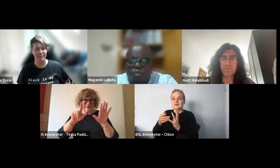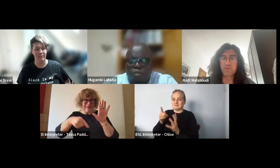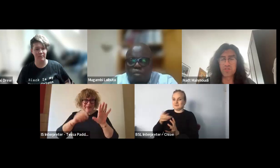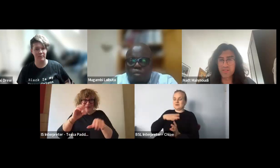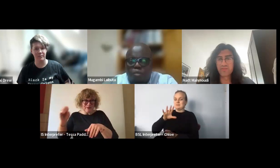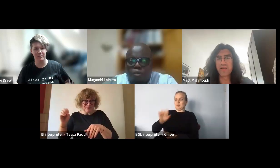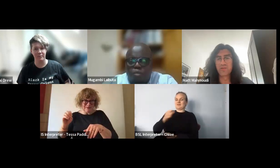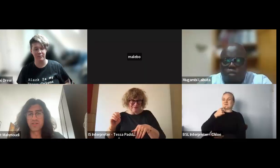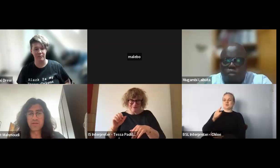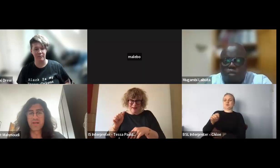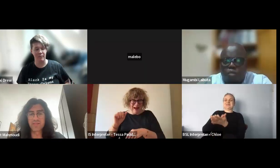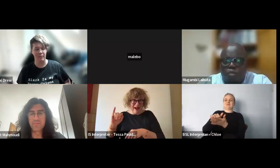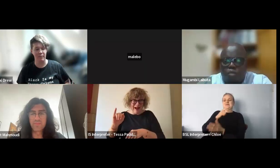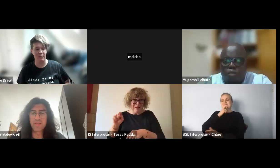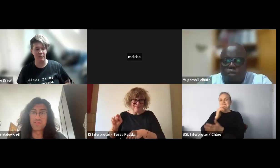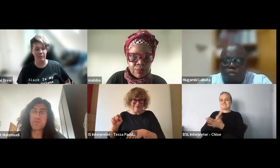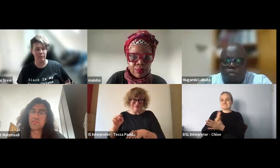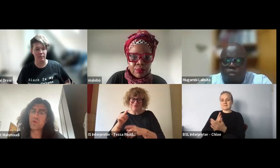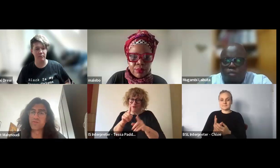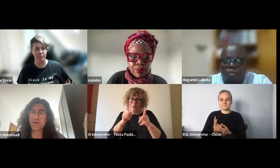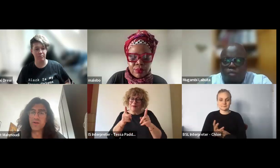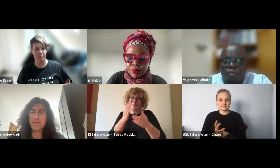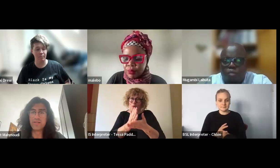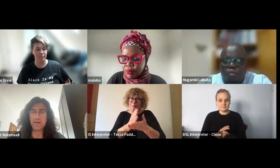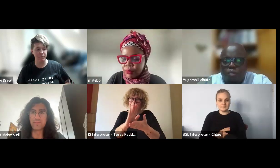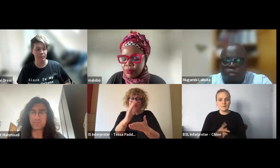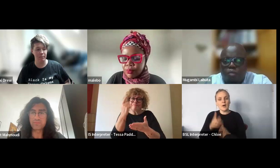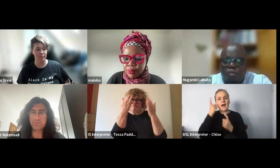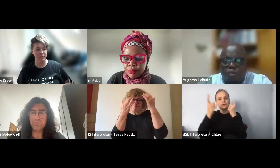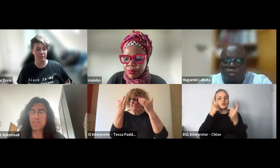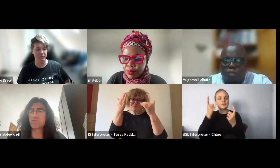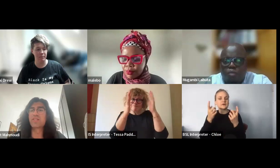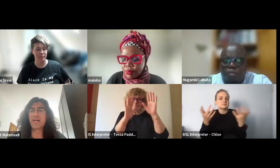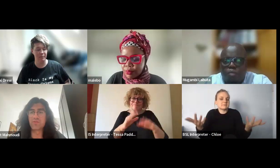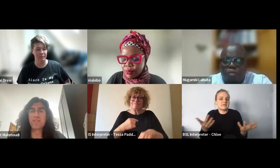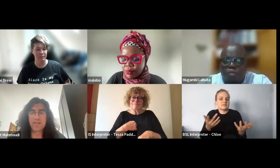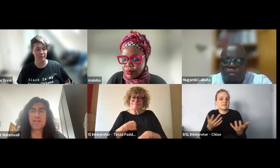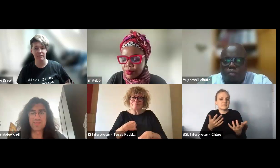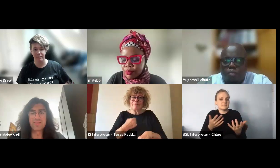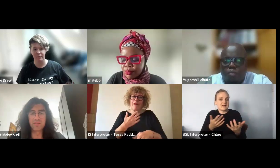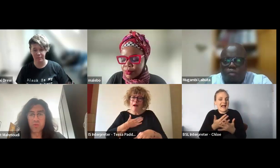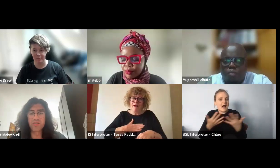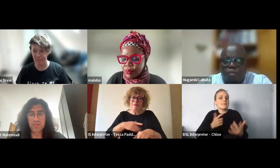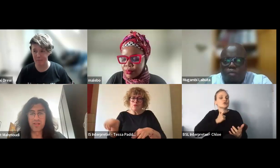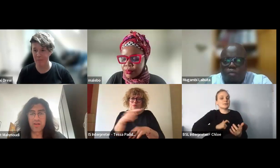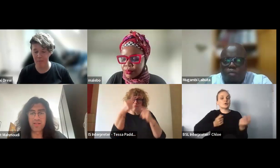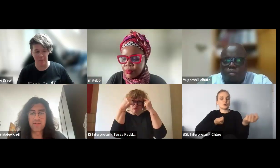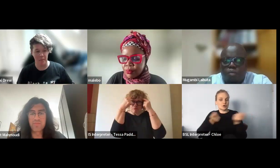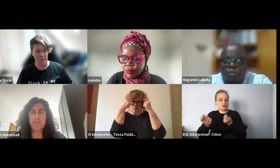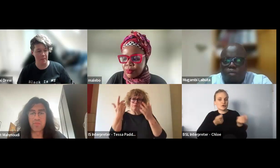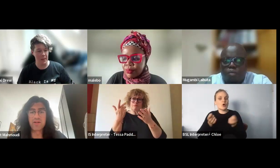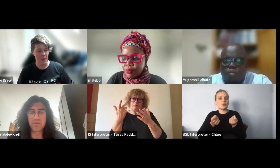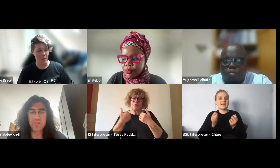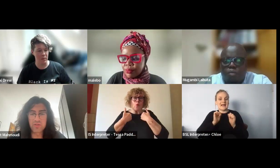system that would justify it or legitimize it in its usage in warfare. Because with that case, I think there was, in